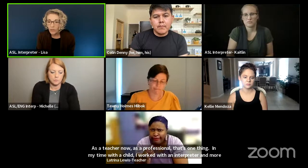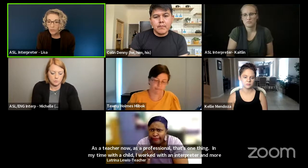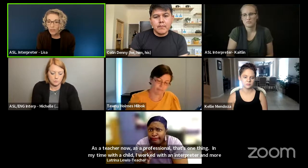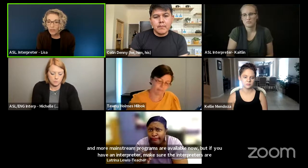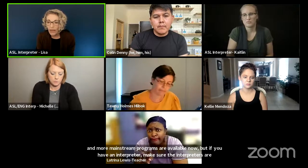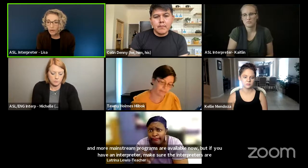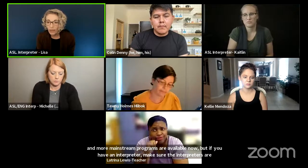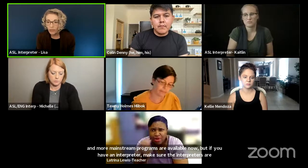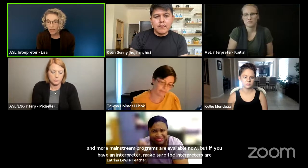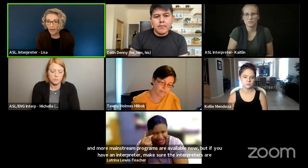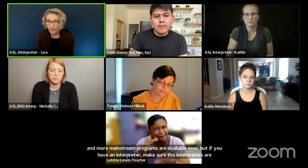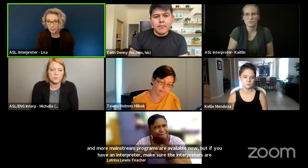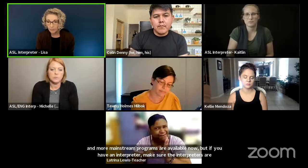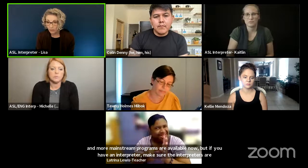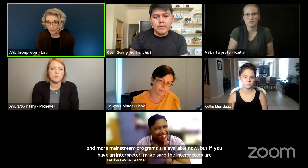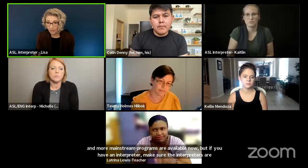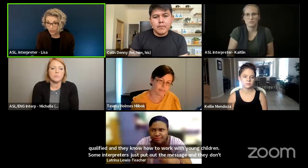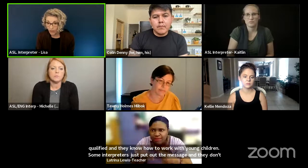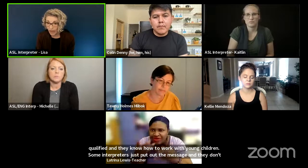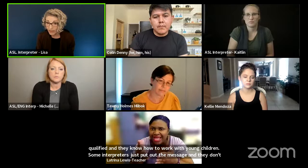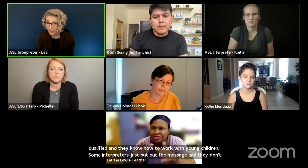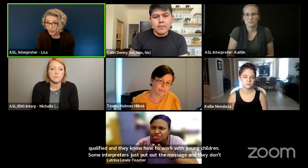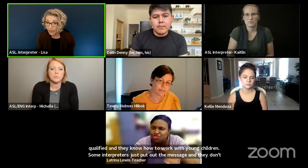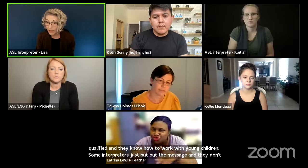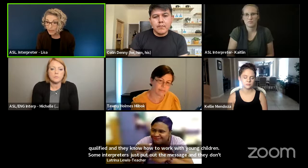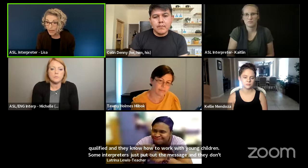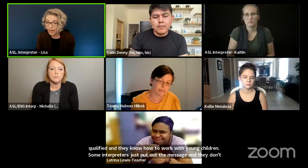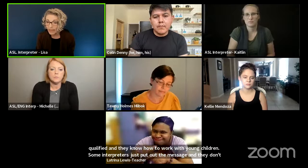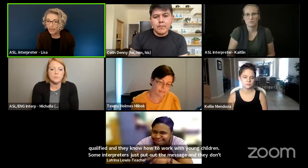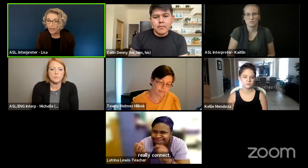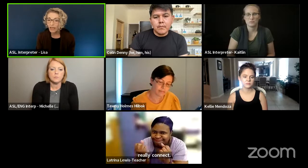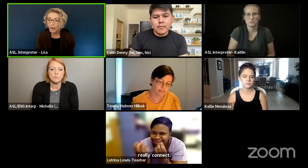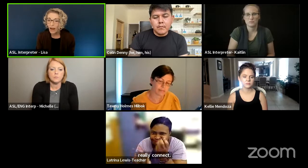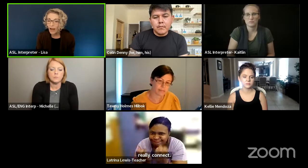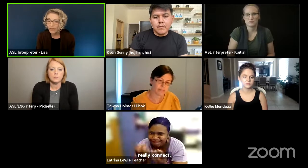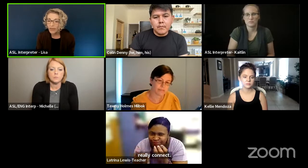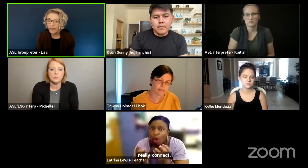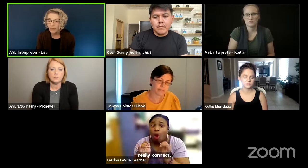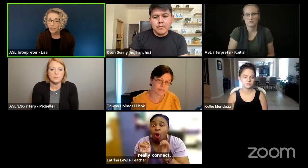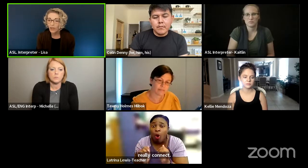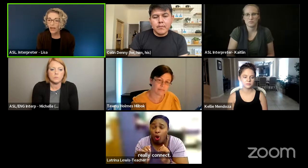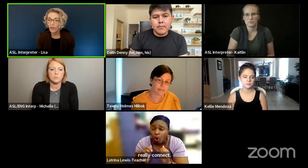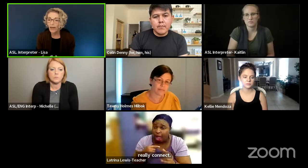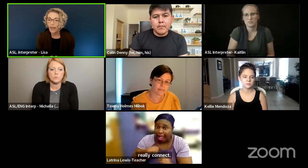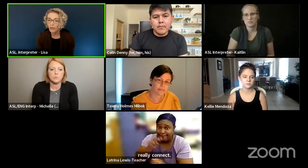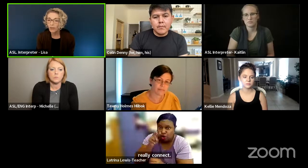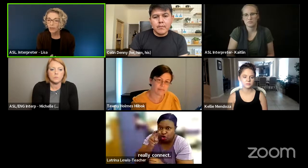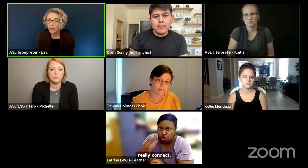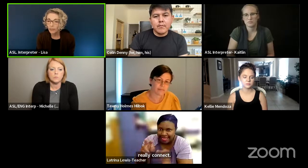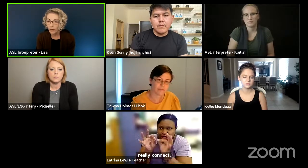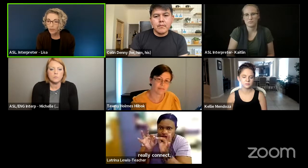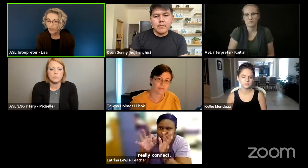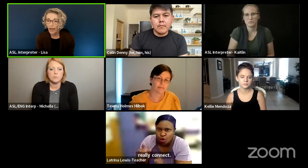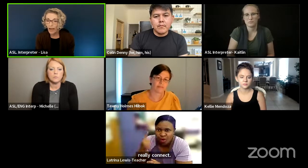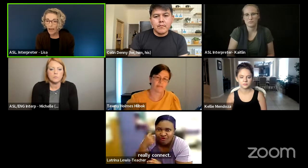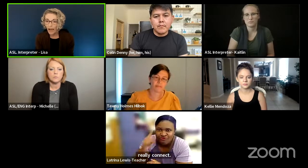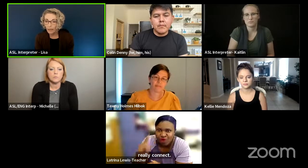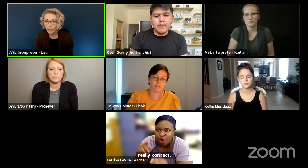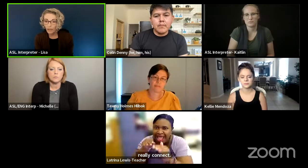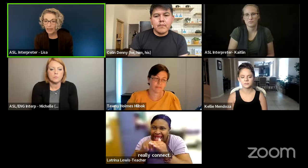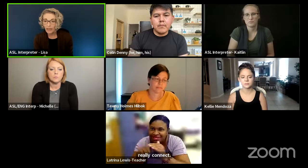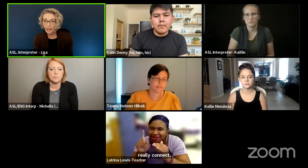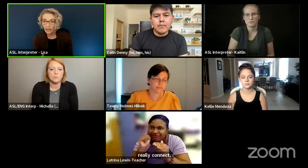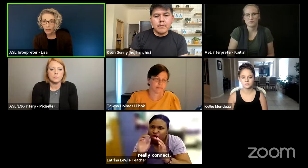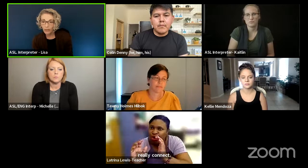is a visual language, right? If the child doesn't understand, then you have to give the child that extra input.